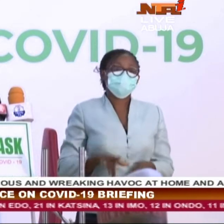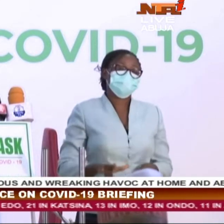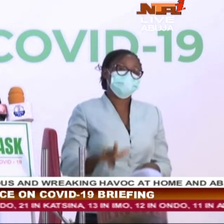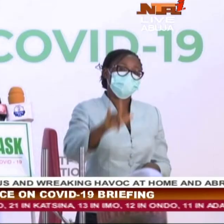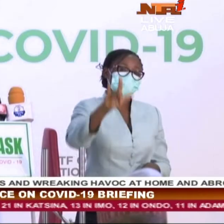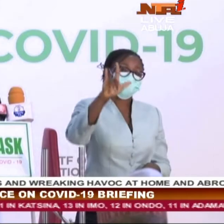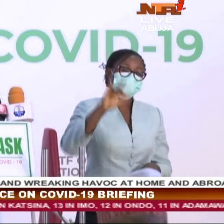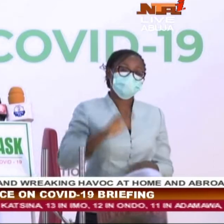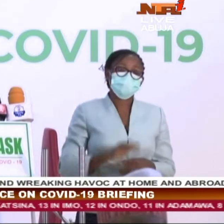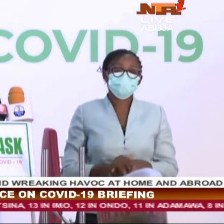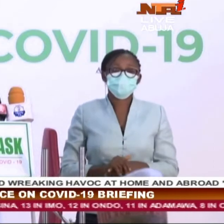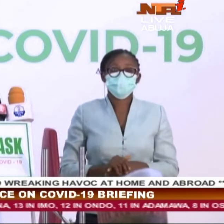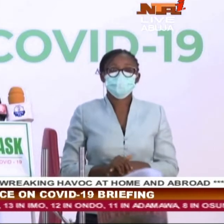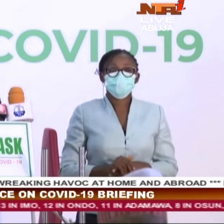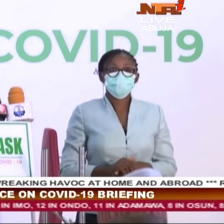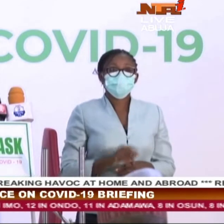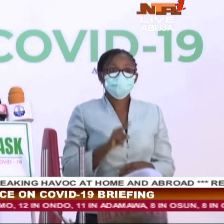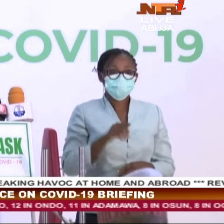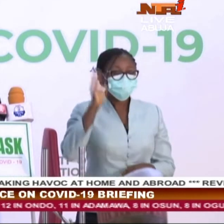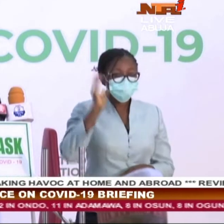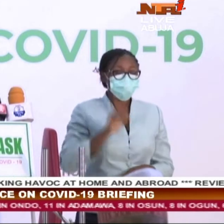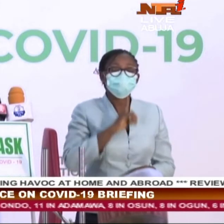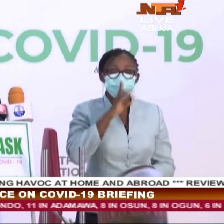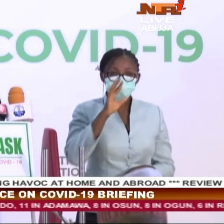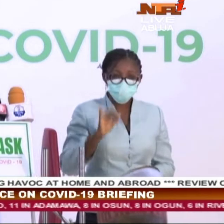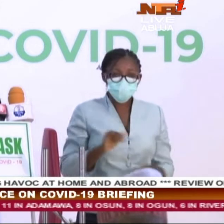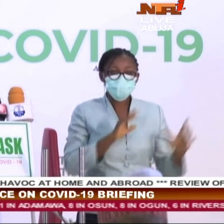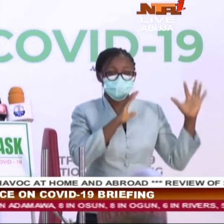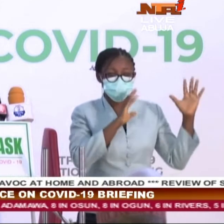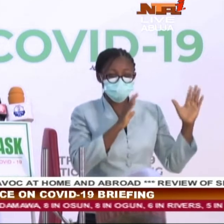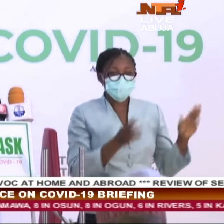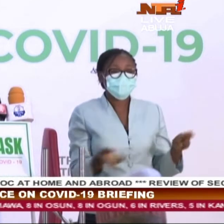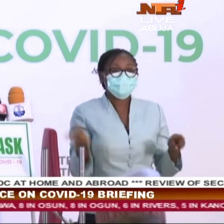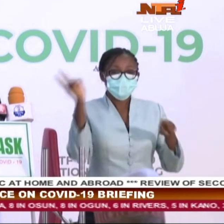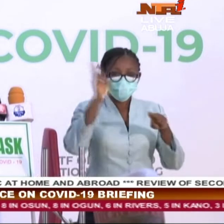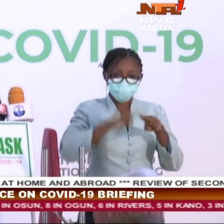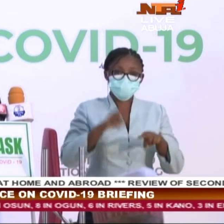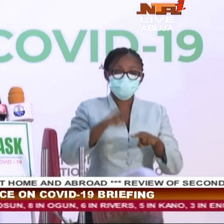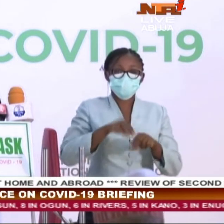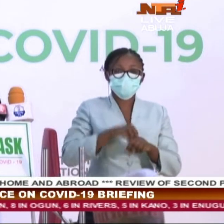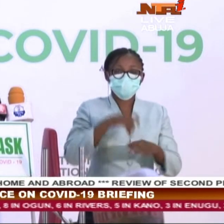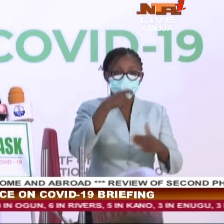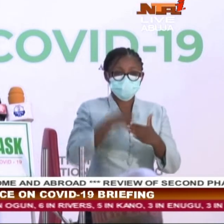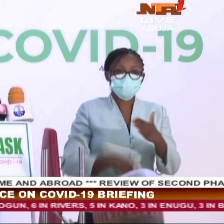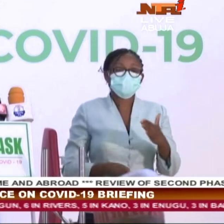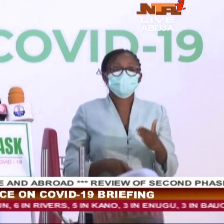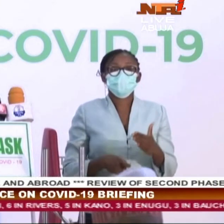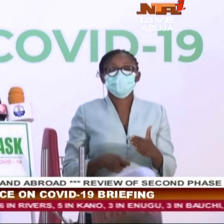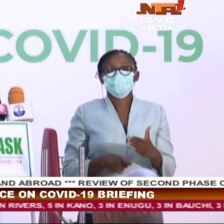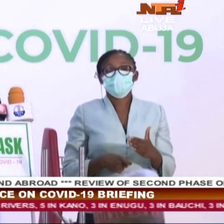aviation, you would definitely expect an increase in the prices. FAN has already